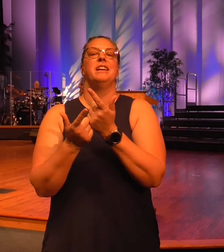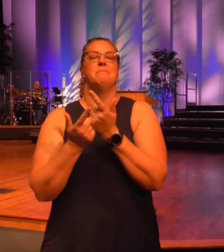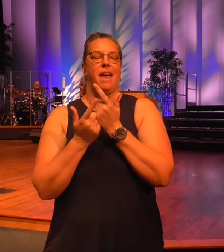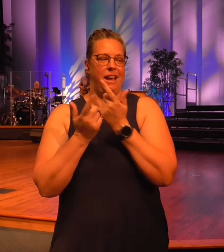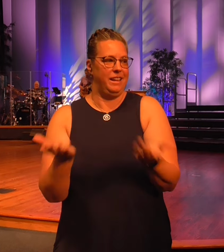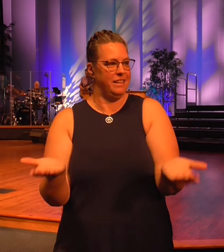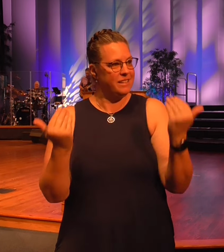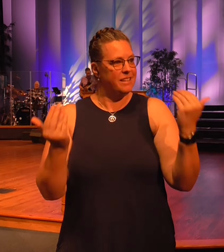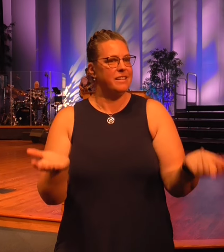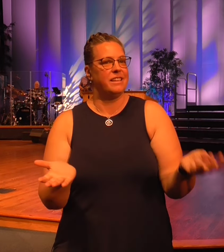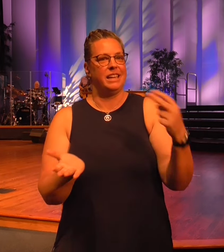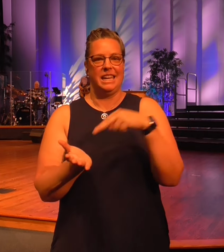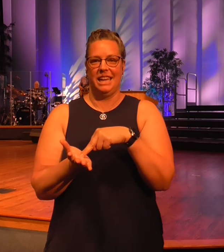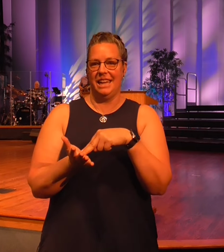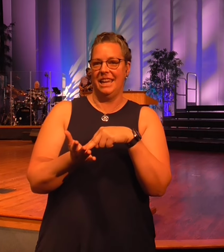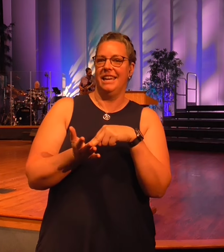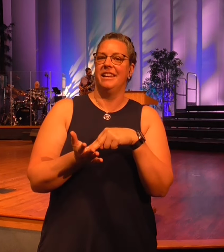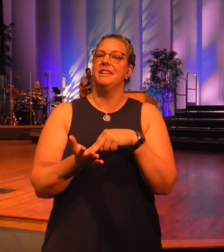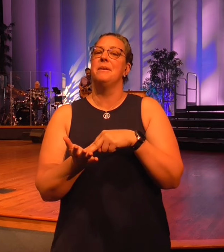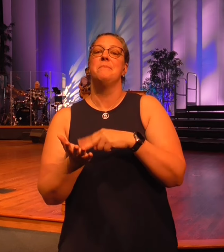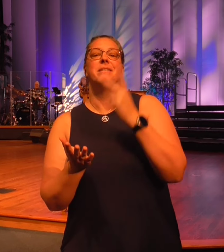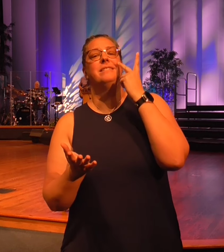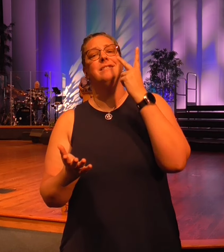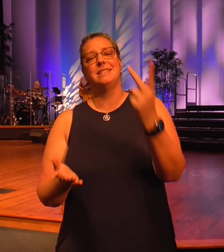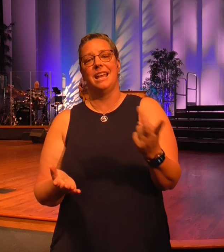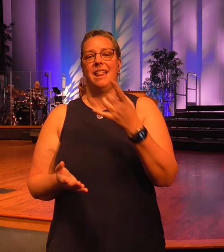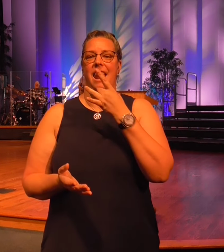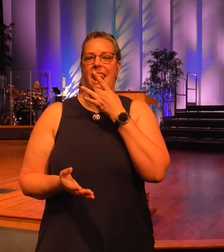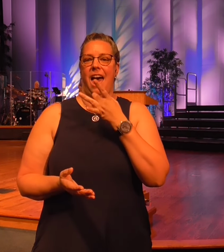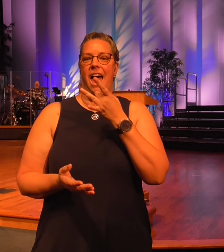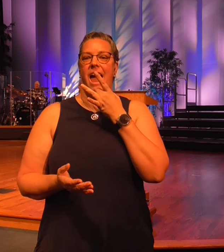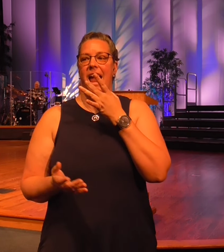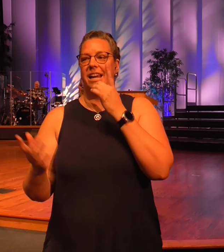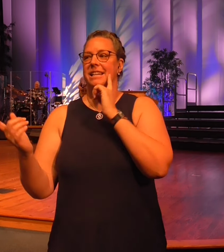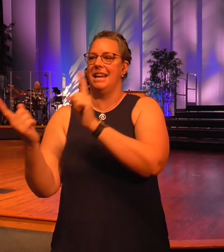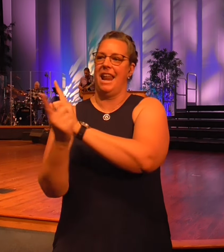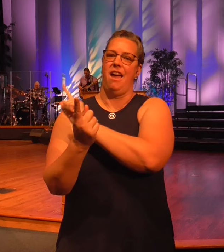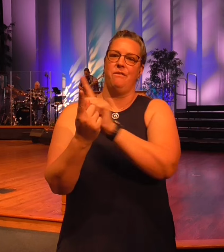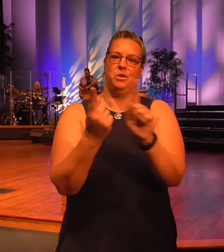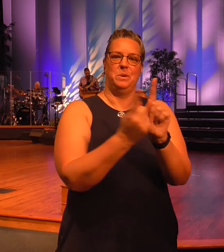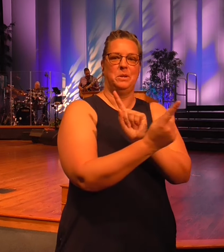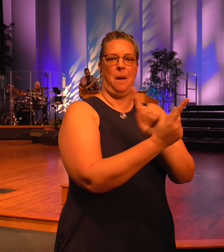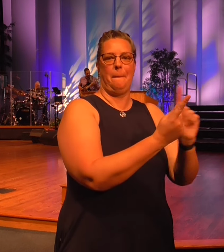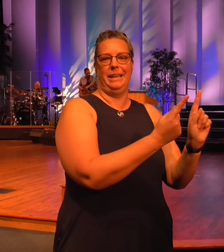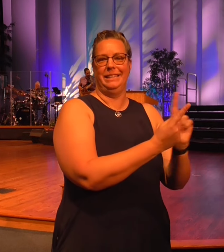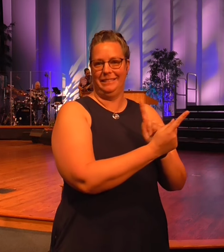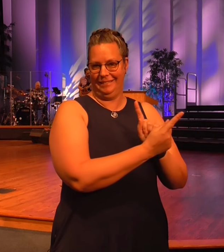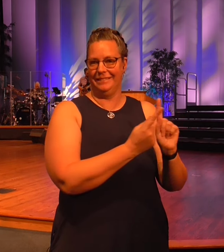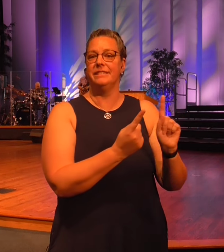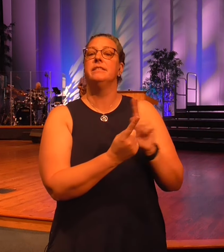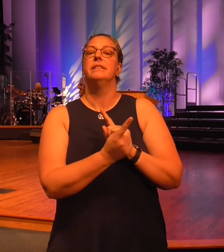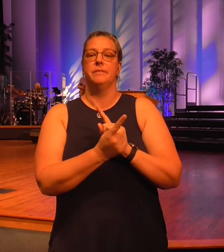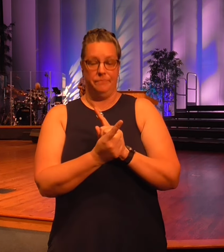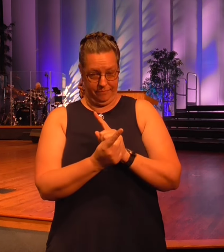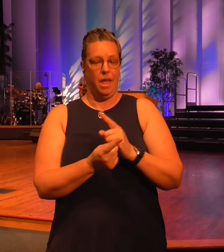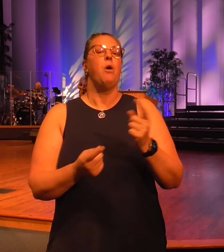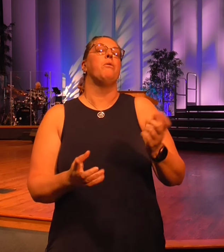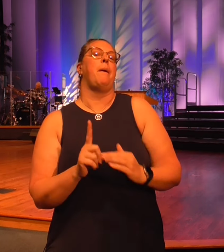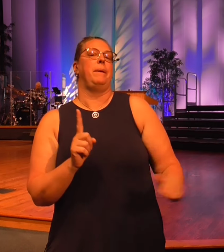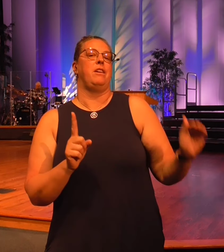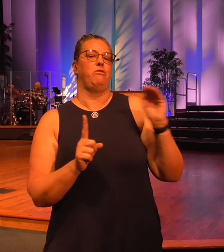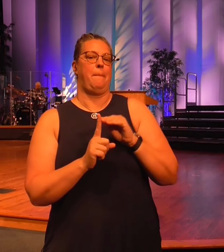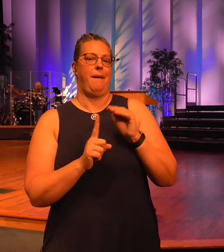Everybody, get up on your feet. See the light in everybody you meet. Let us